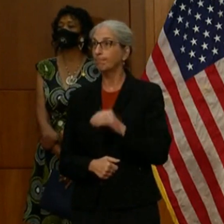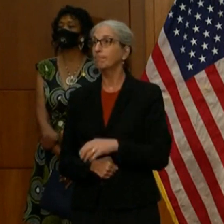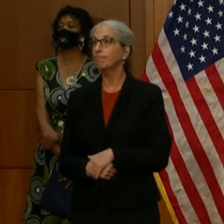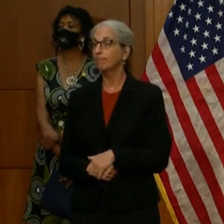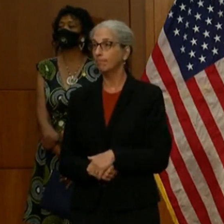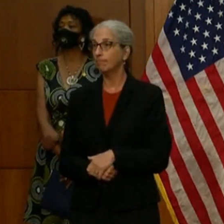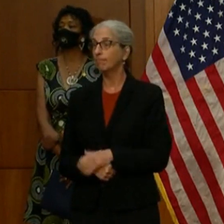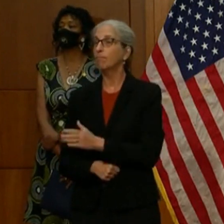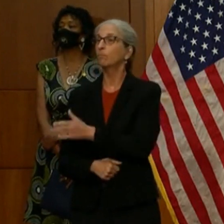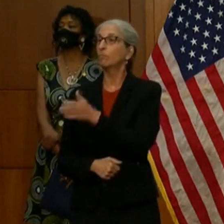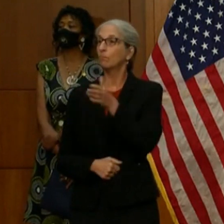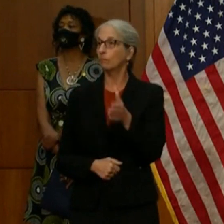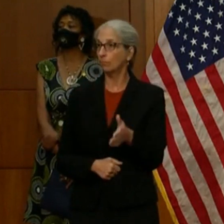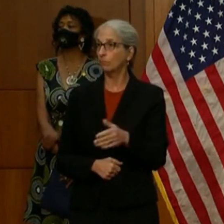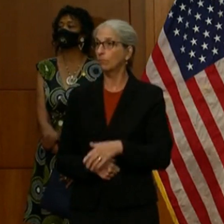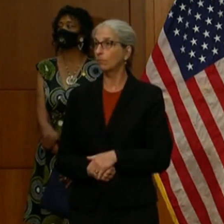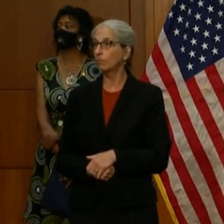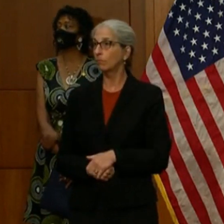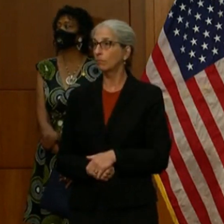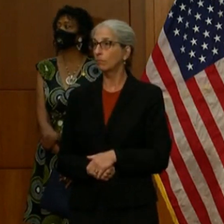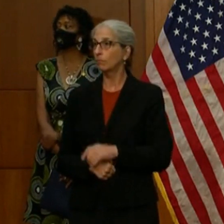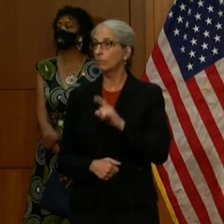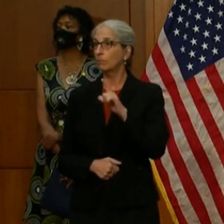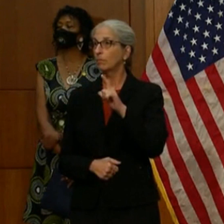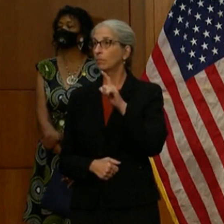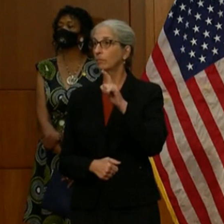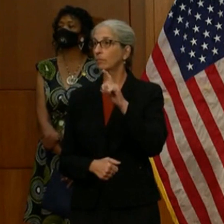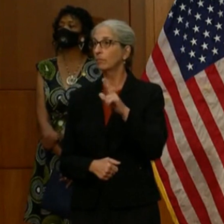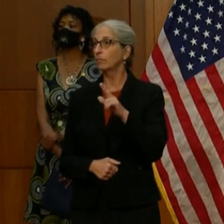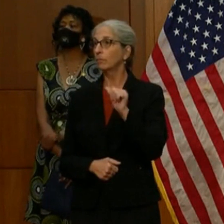right, we will go to Luann Rife with Roanoke Times.